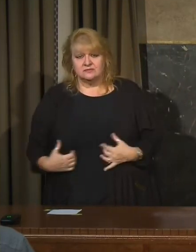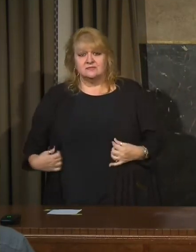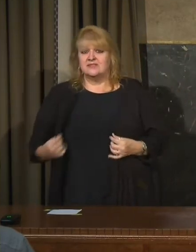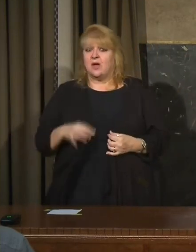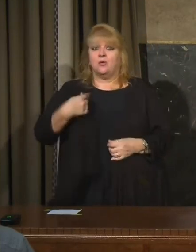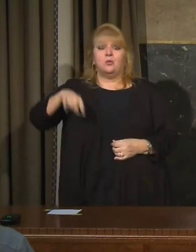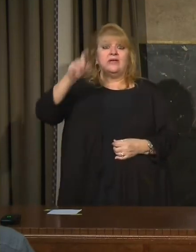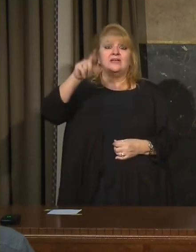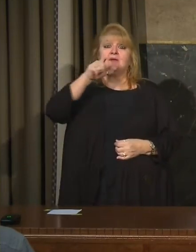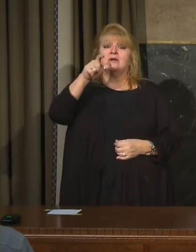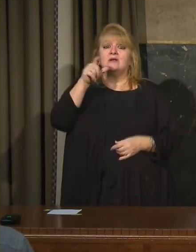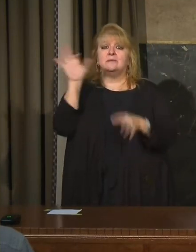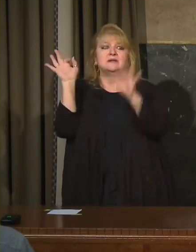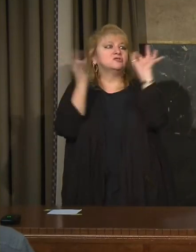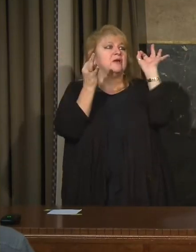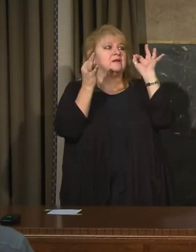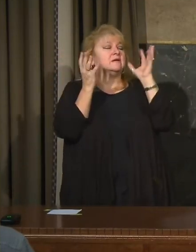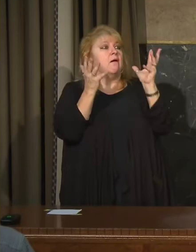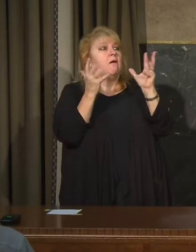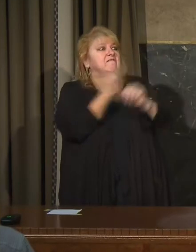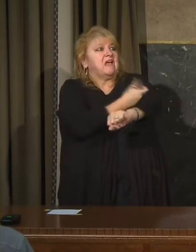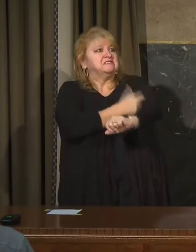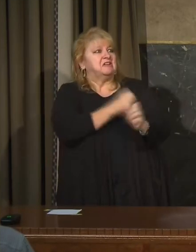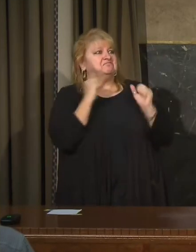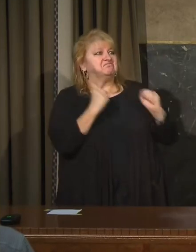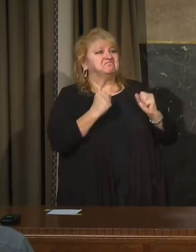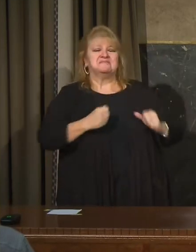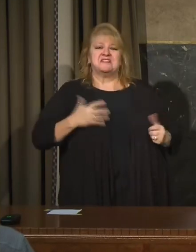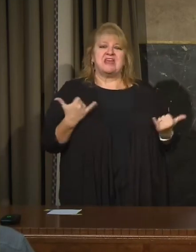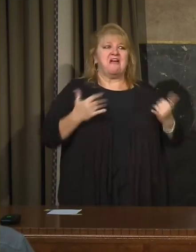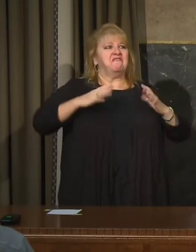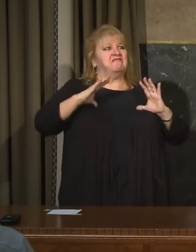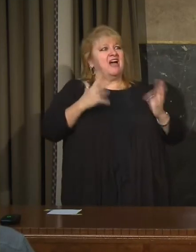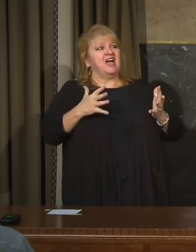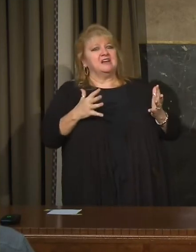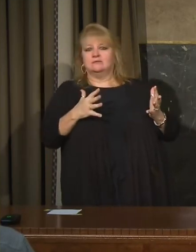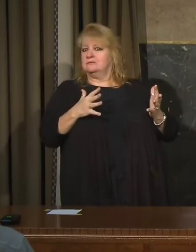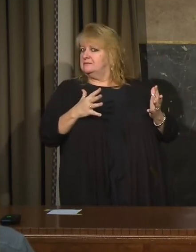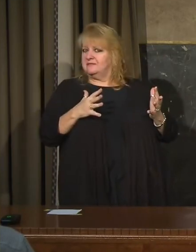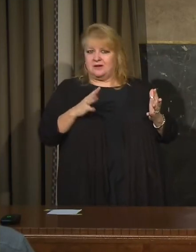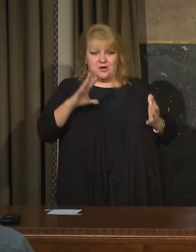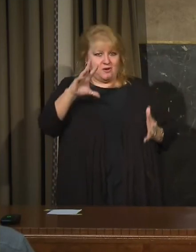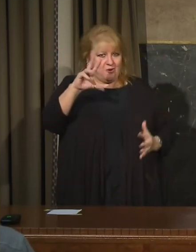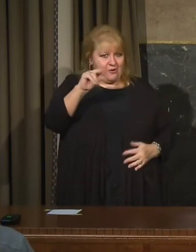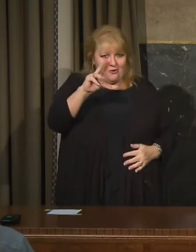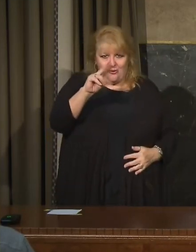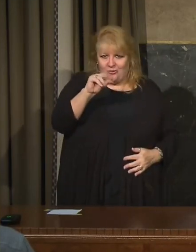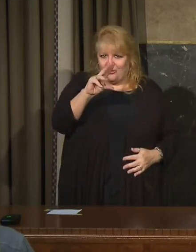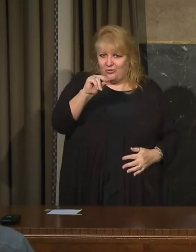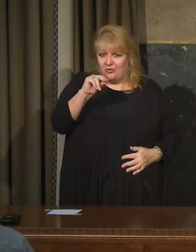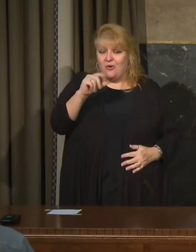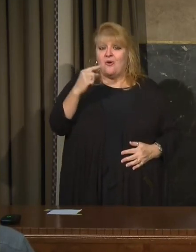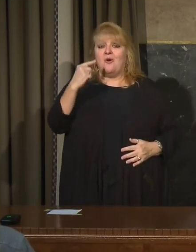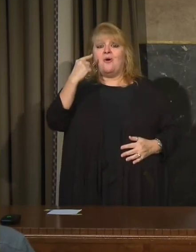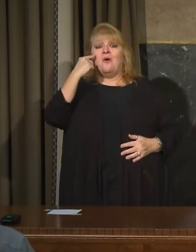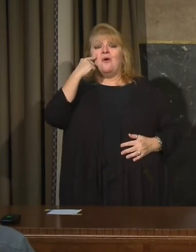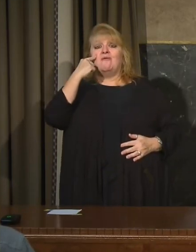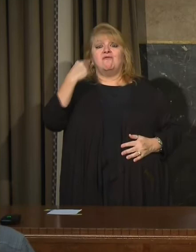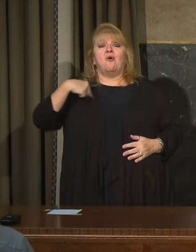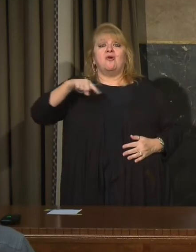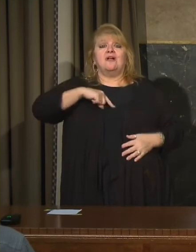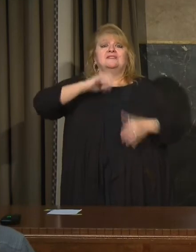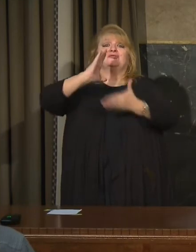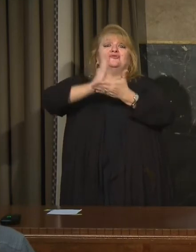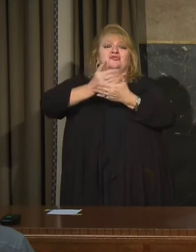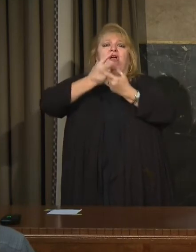essential. But right now, in order to stop having to report 40 or 50 or